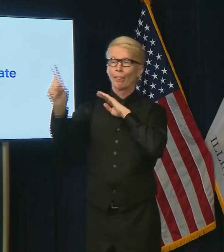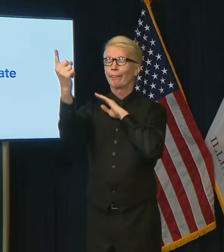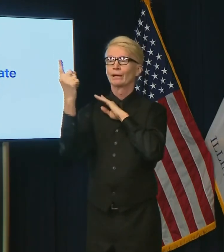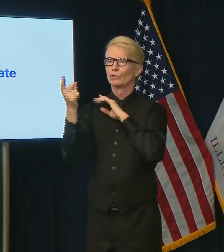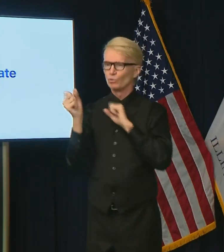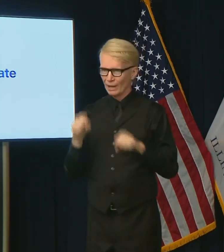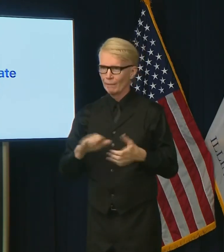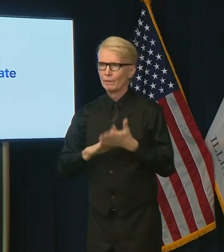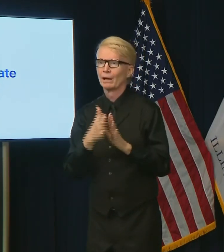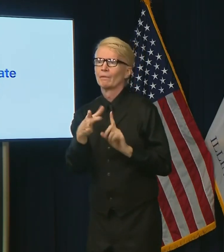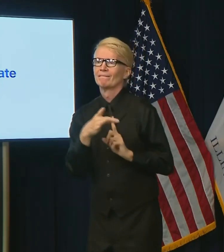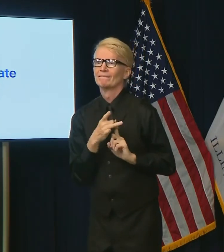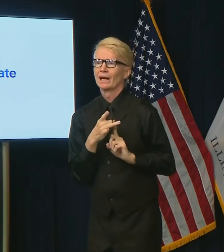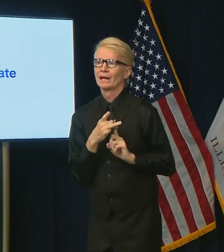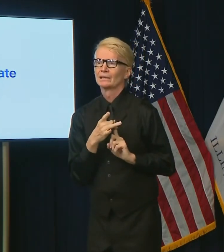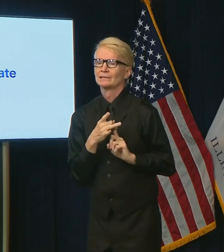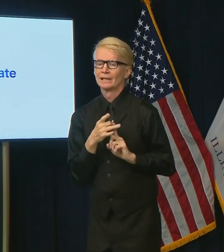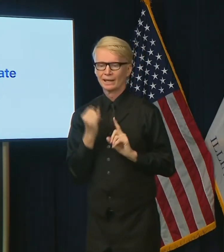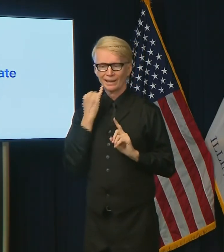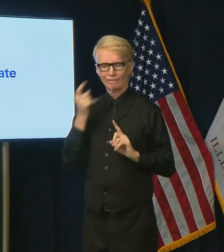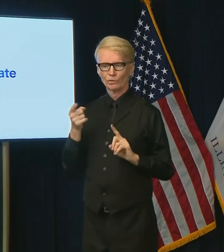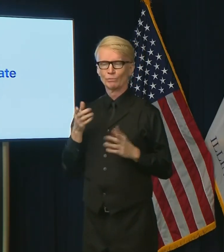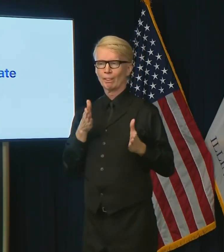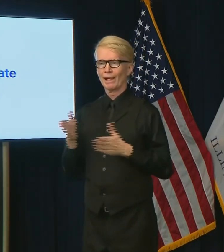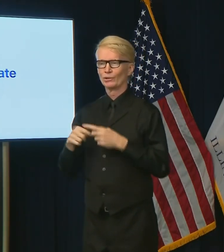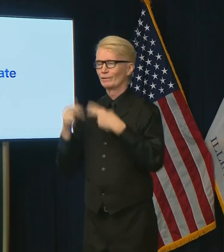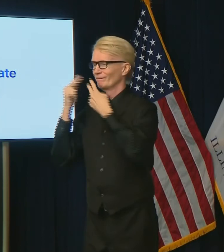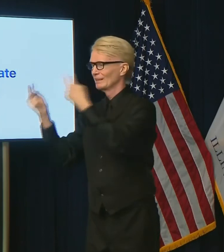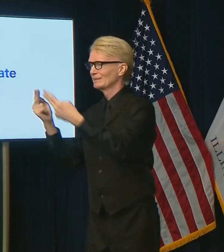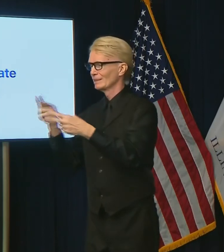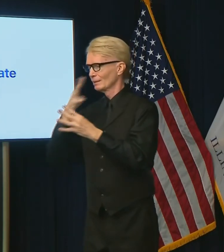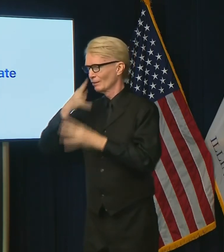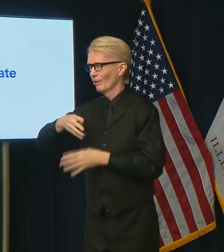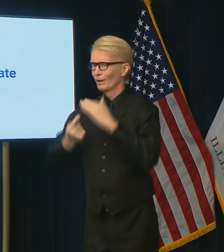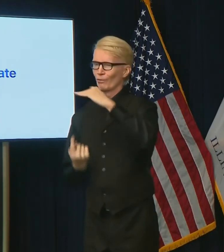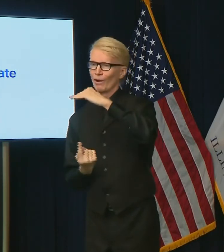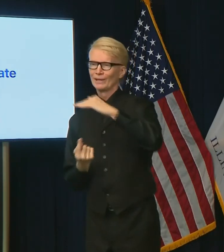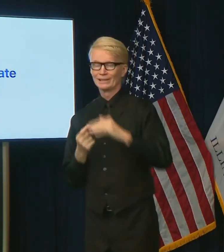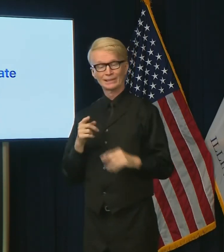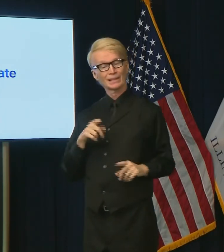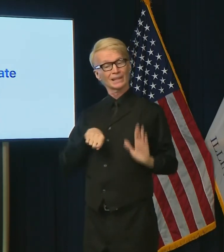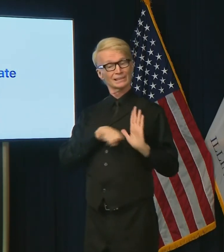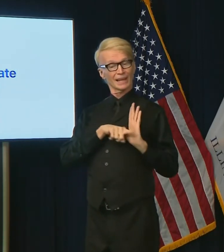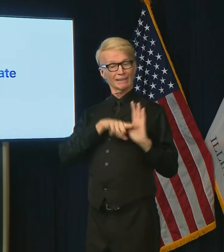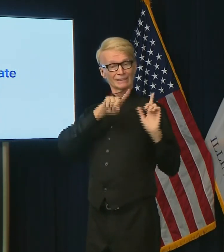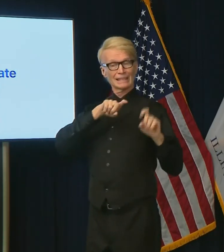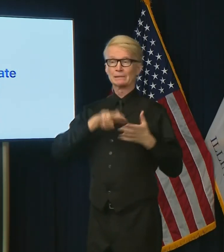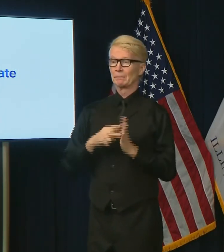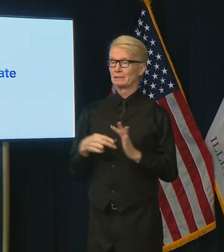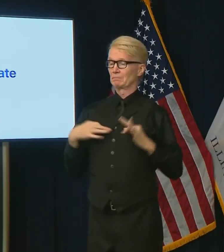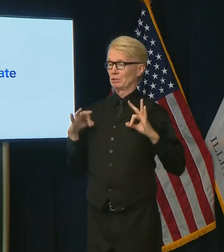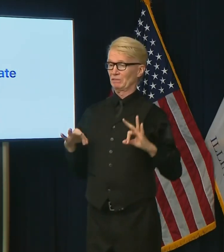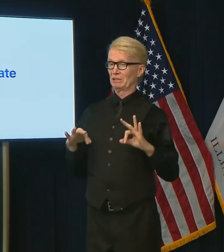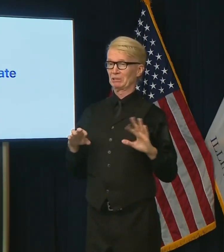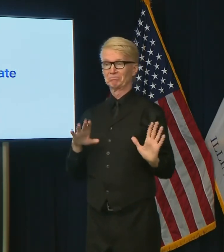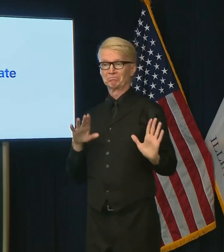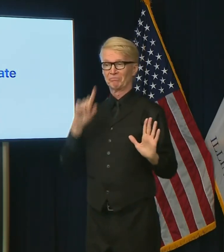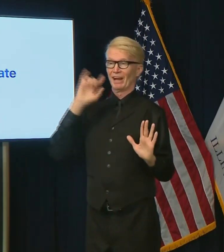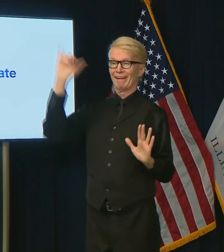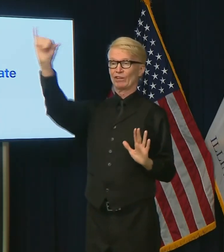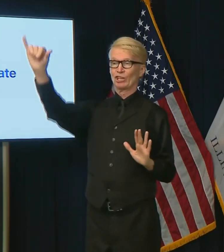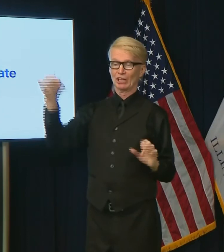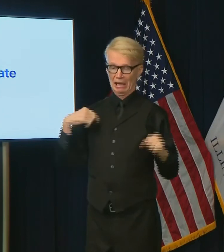that test and your intended visit. So the negative test does not give you, quote, an all clear forever and ever